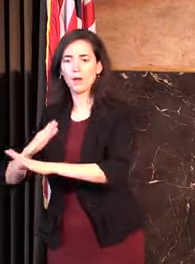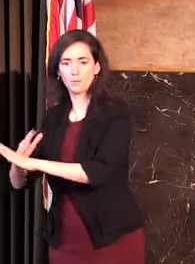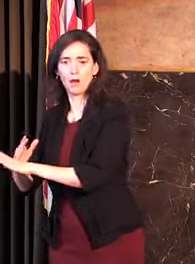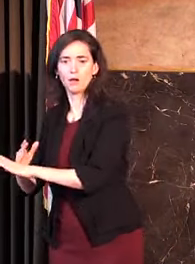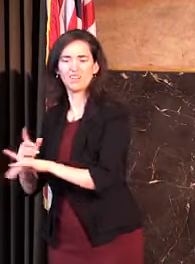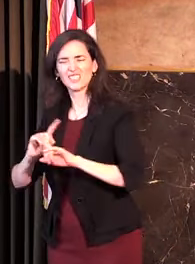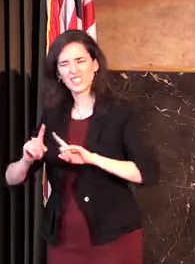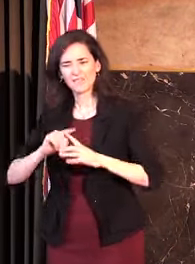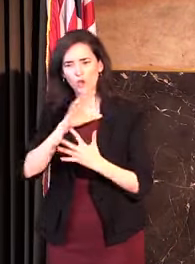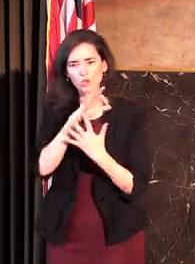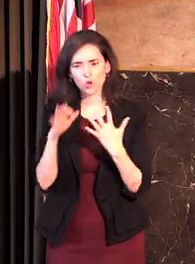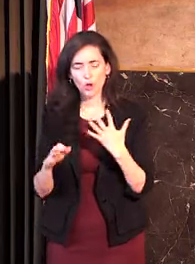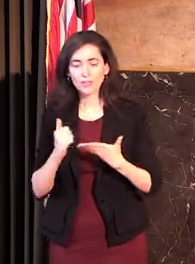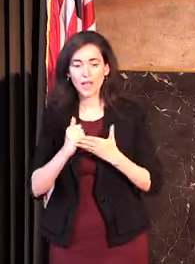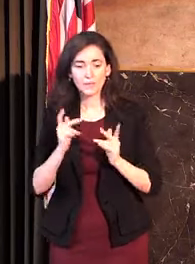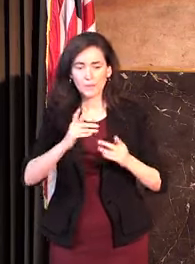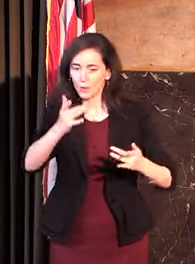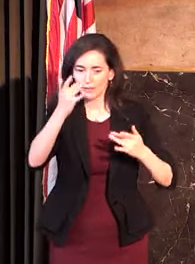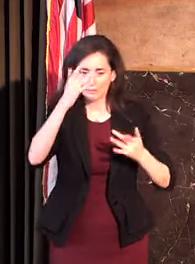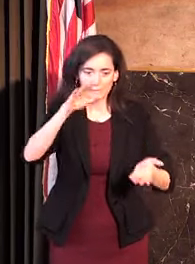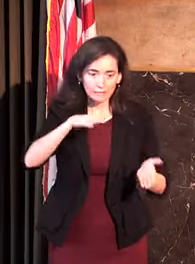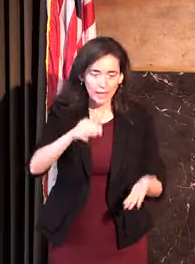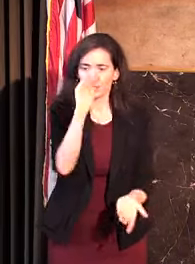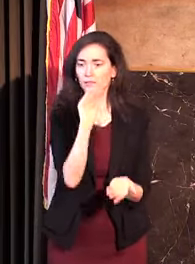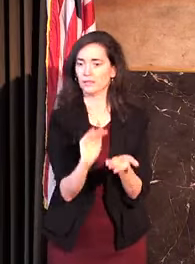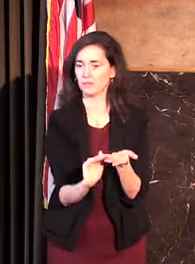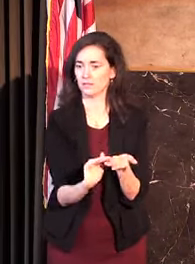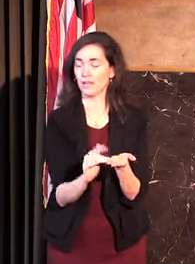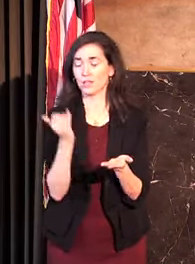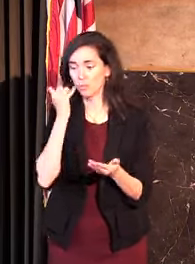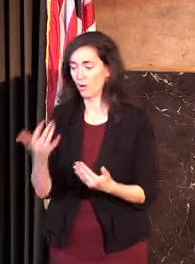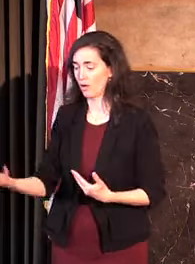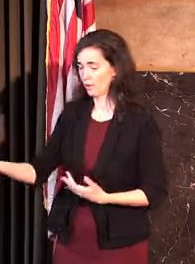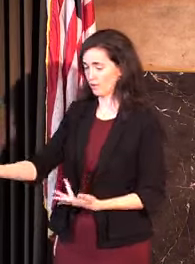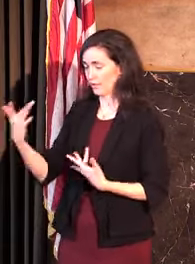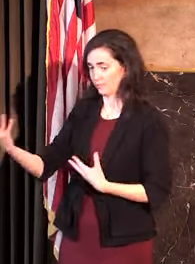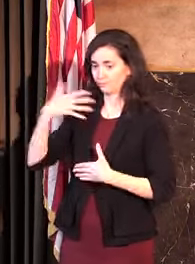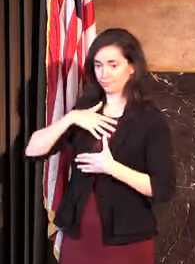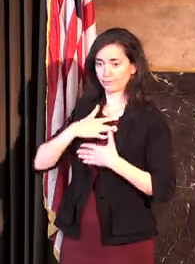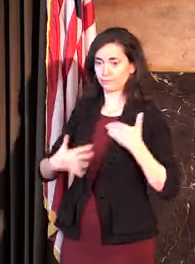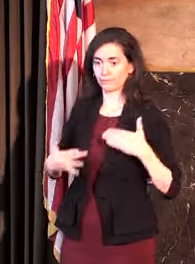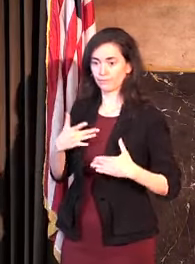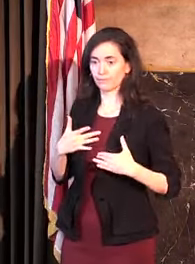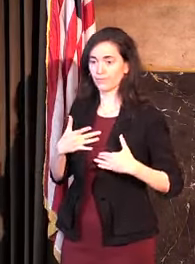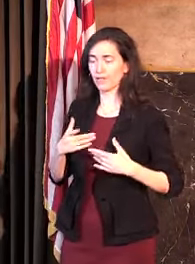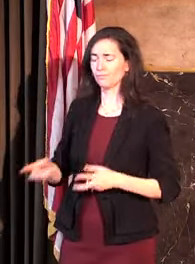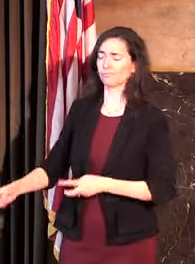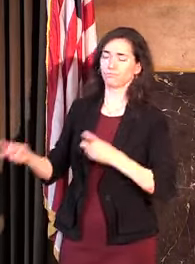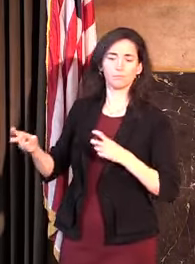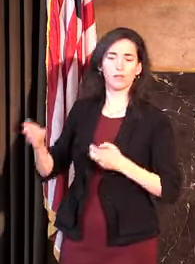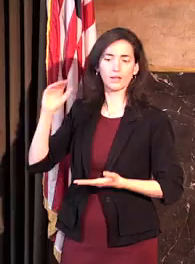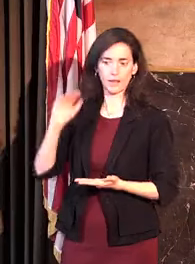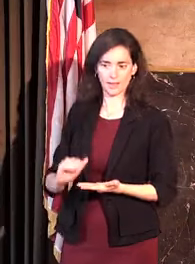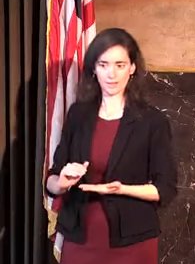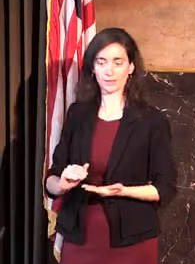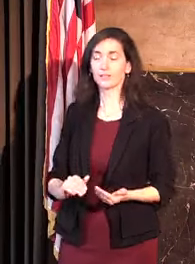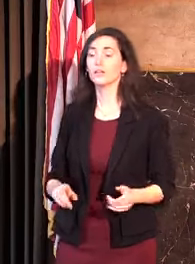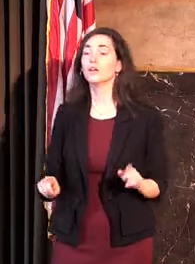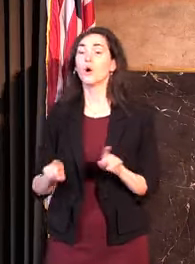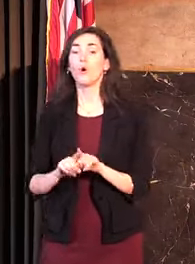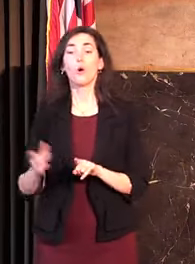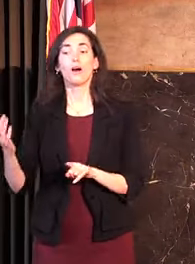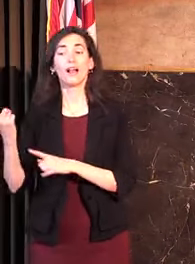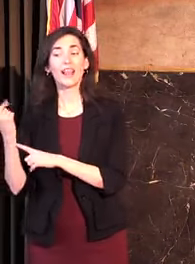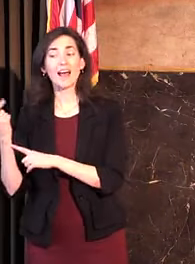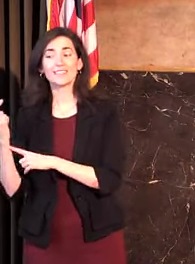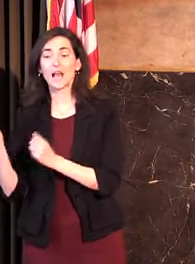reduce morbidity and mortality from COVID should people get infected. We have many more people vaccinated than we did this